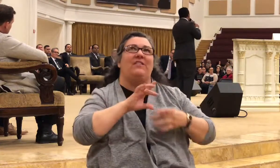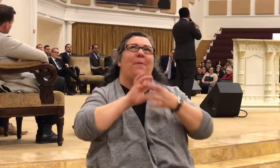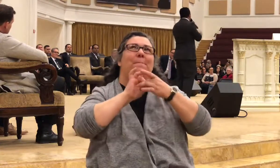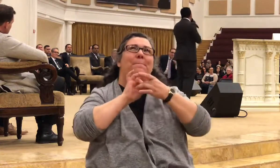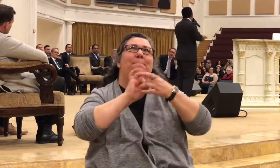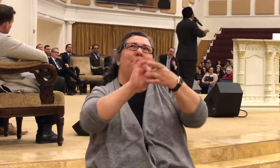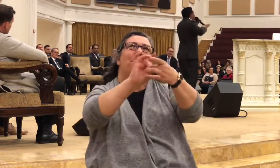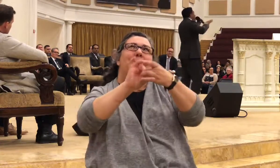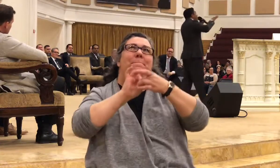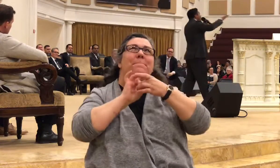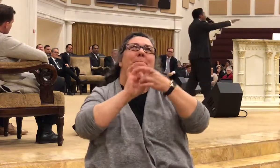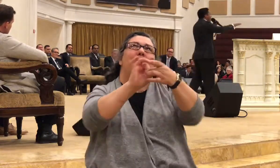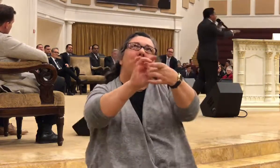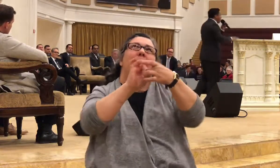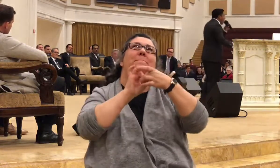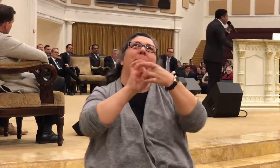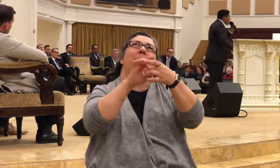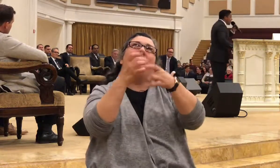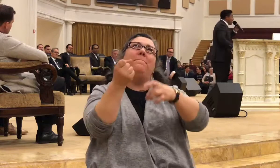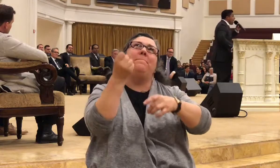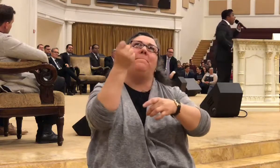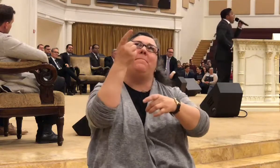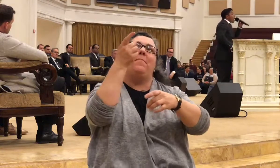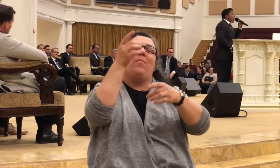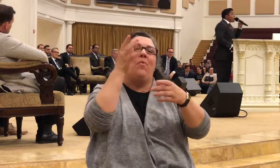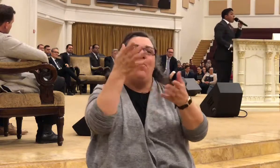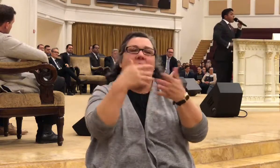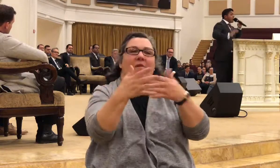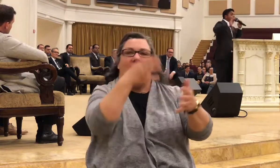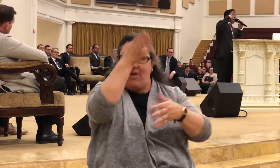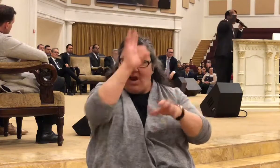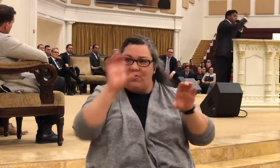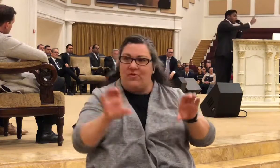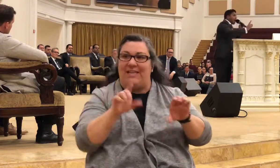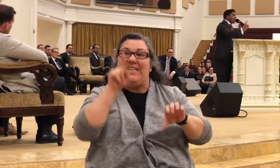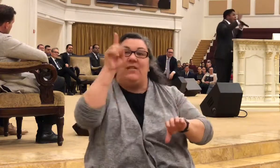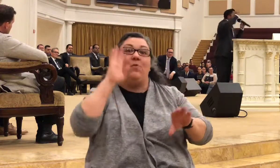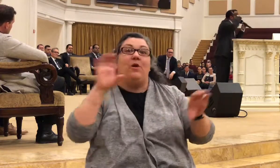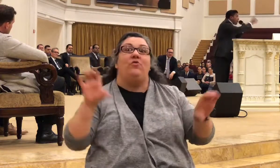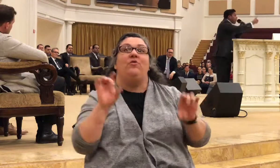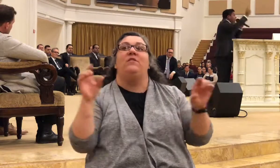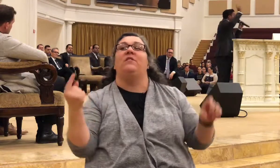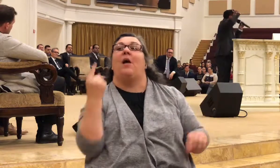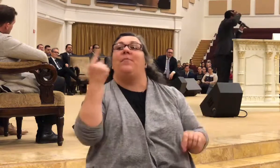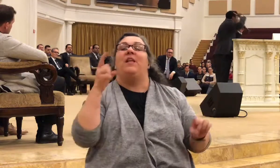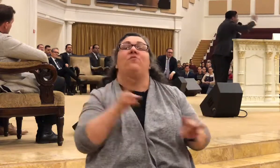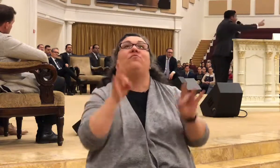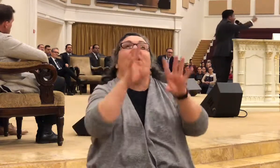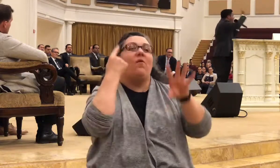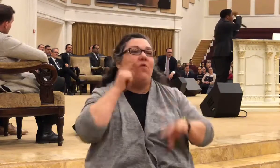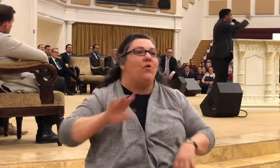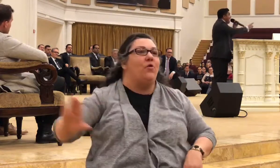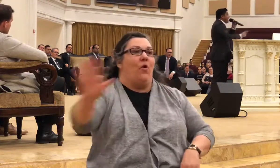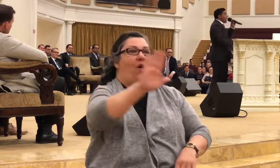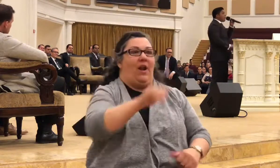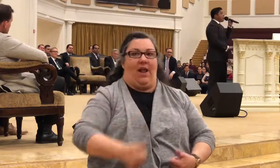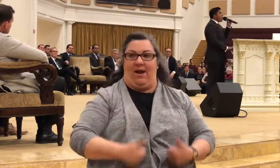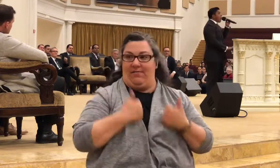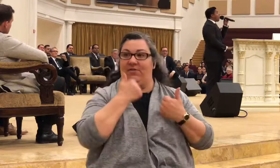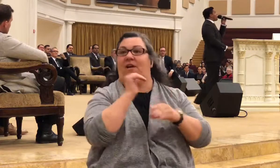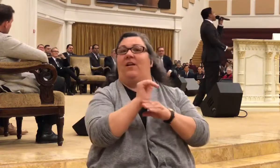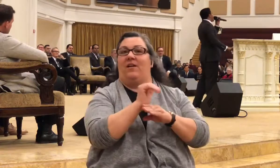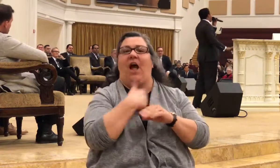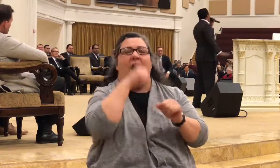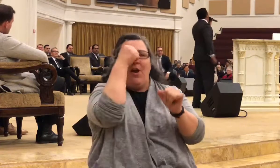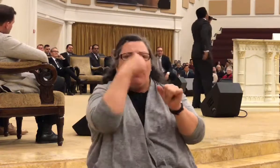here for a moment and plug into what God is doing, God is going to do something great for your life here today. And I